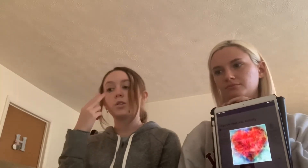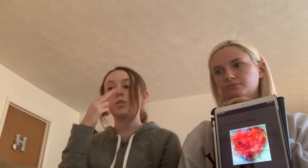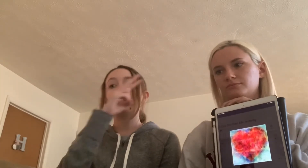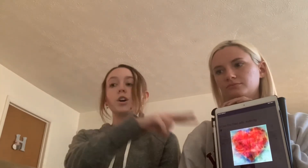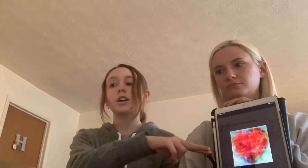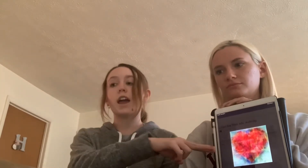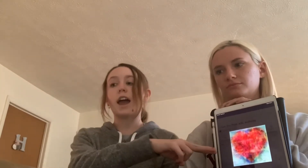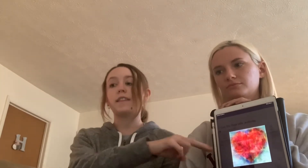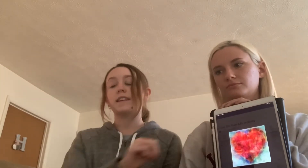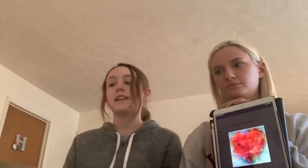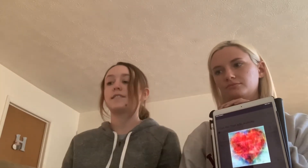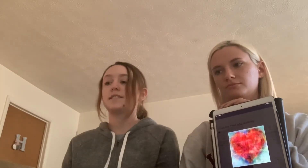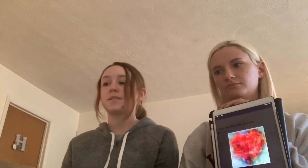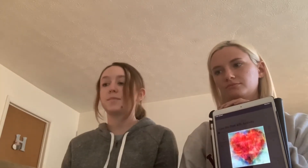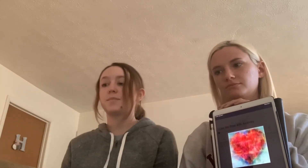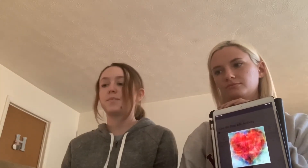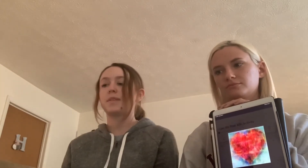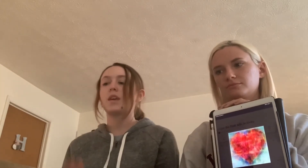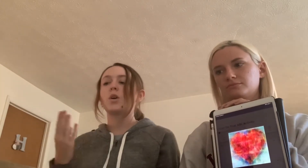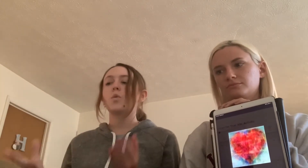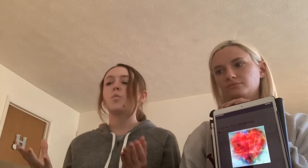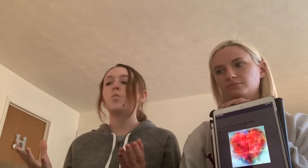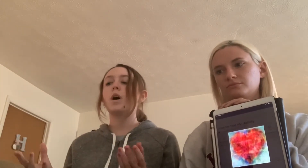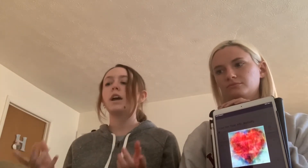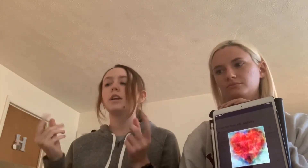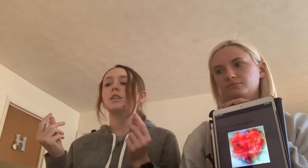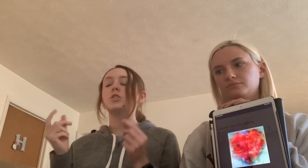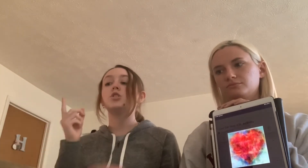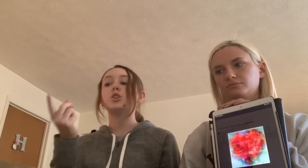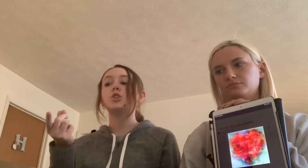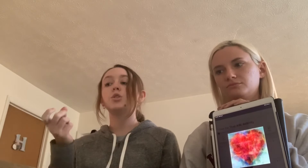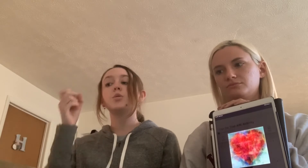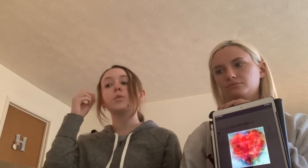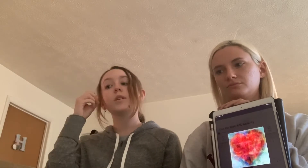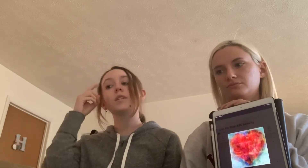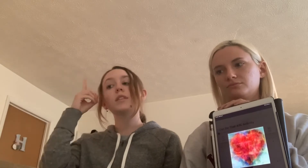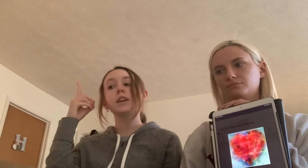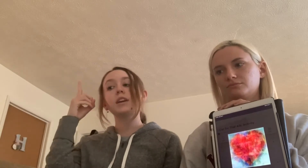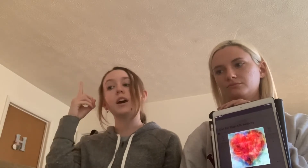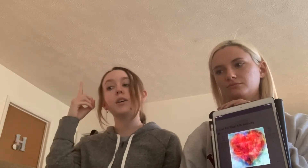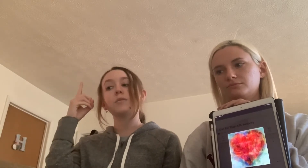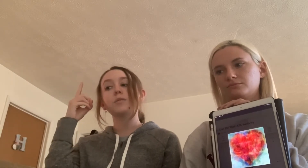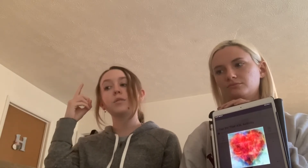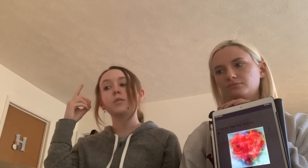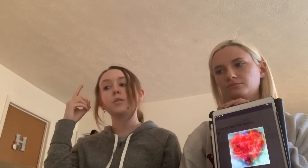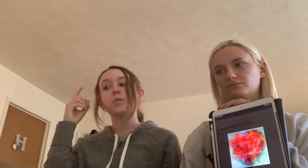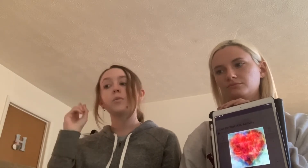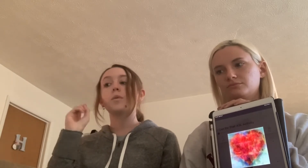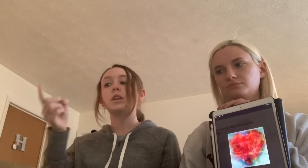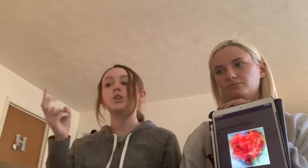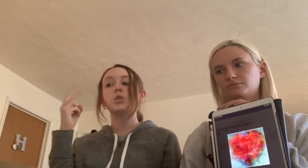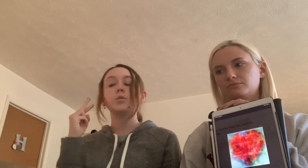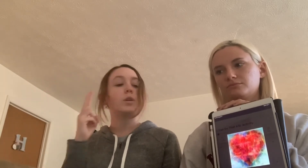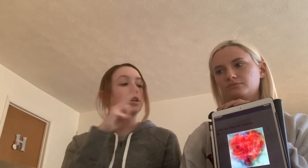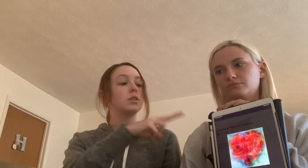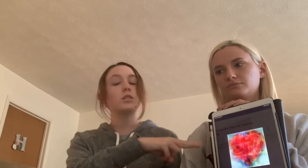Look at this. What do you think of when you